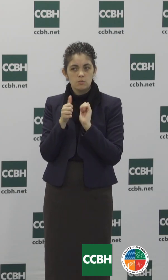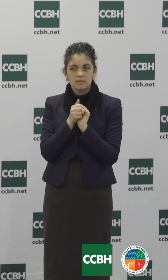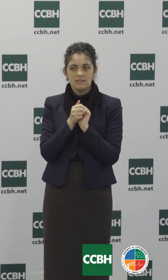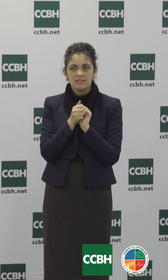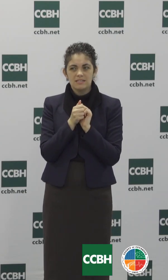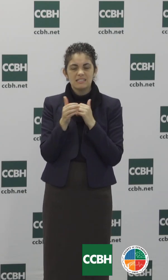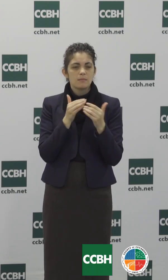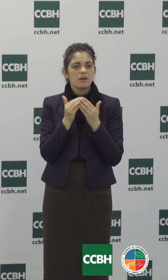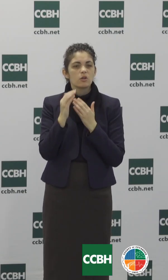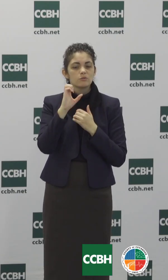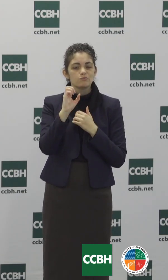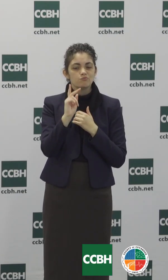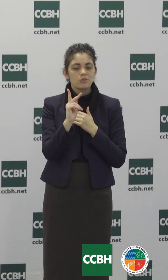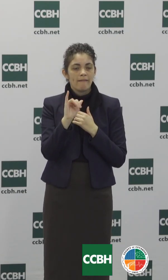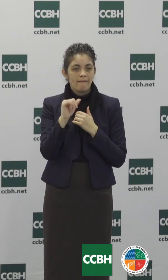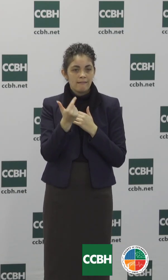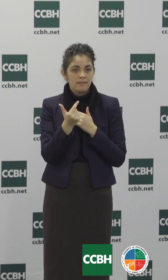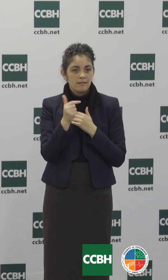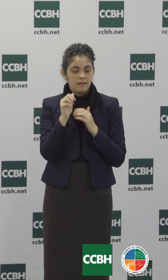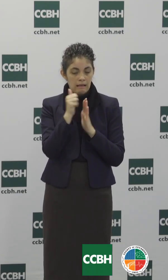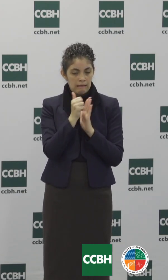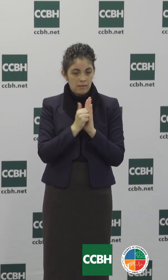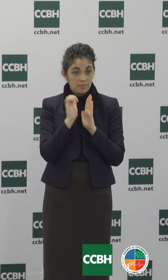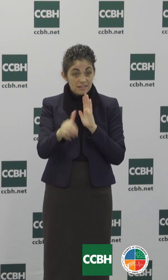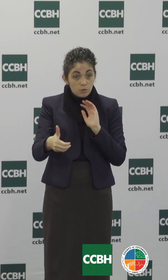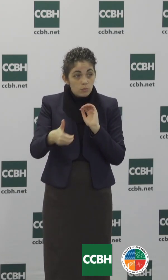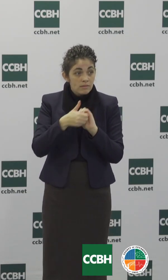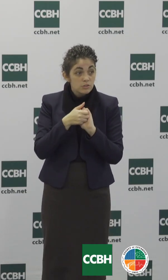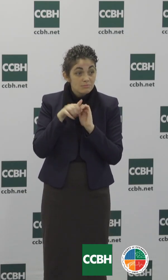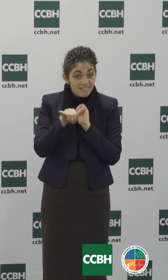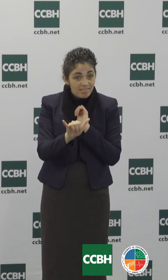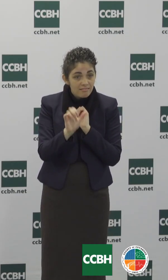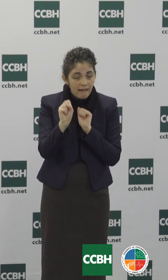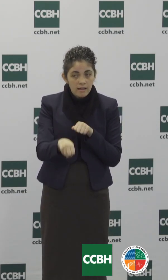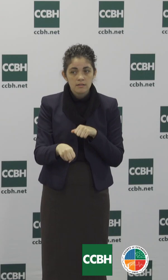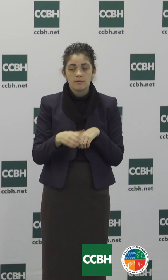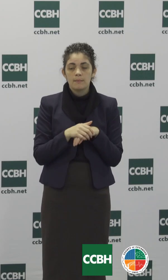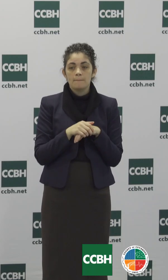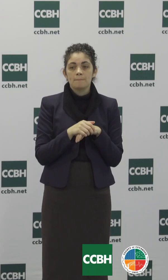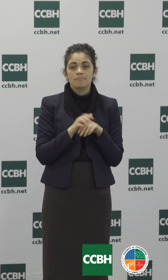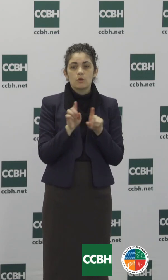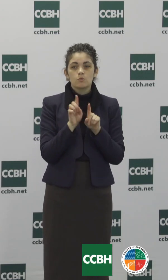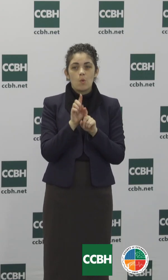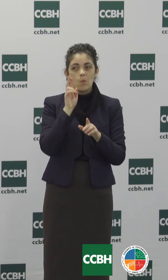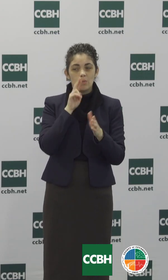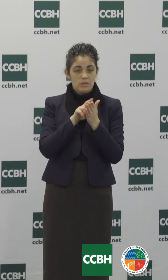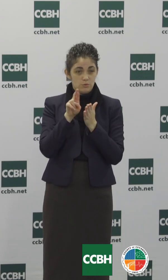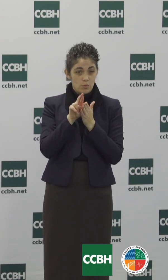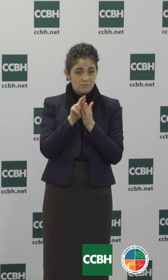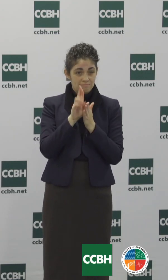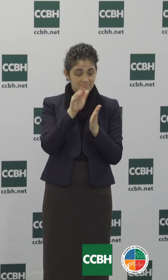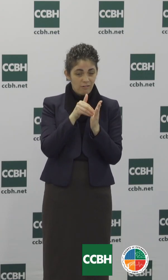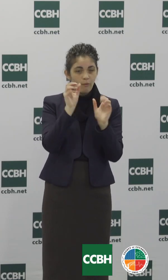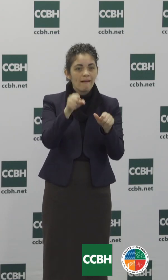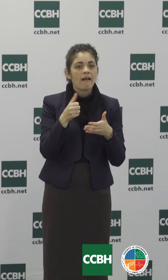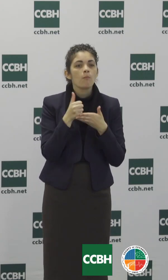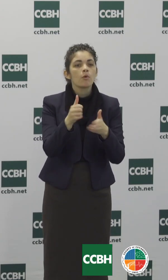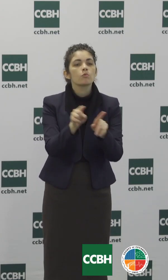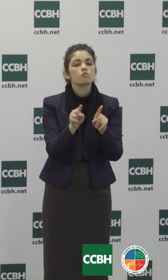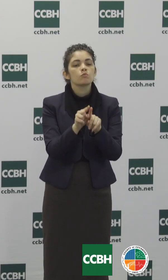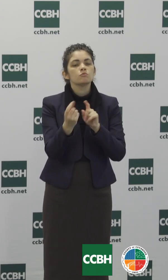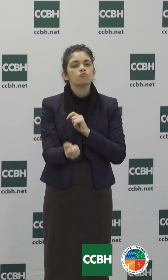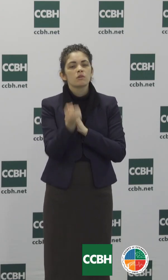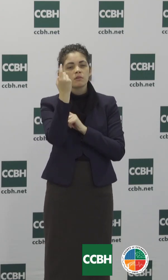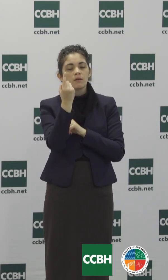Even a checking account is considered a relationship. Again, our Resource Center can help.